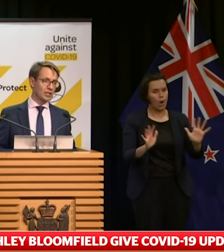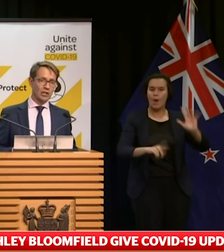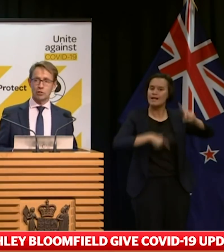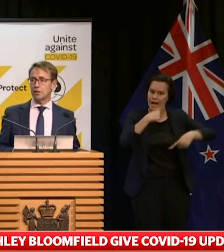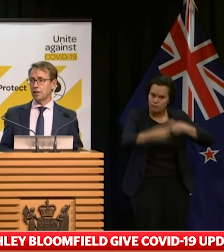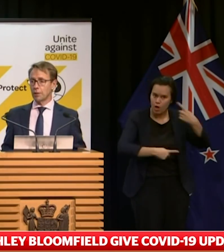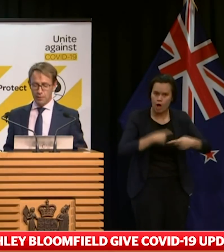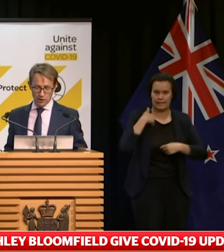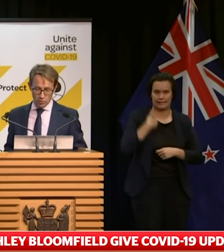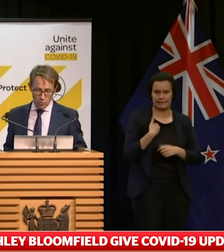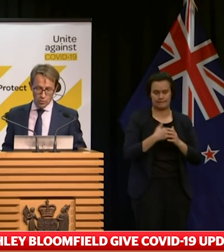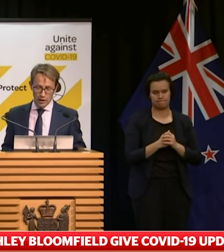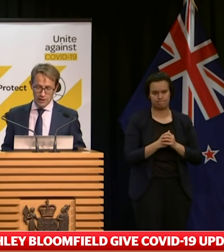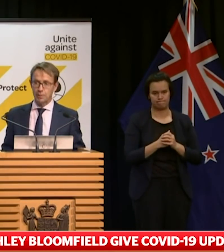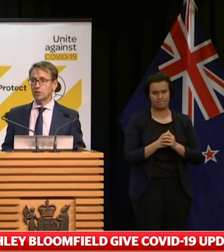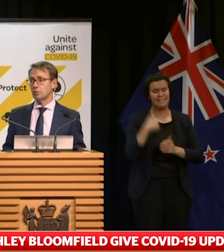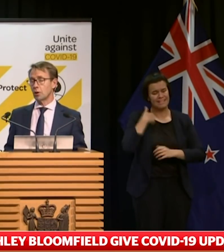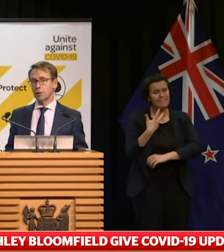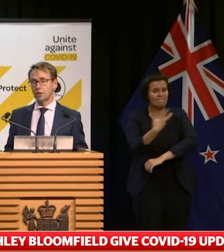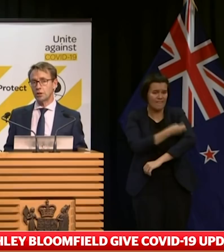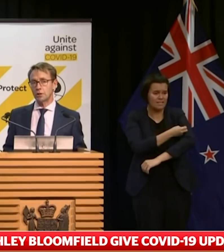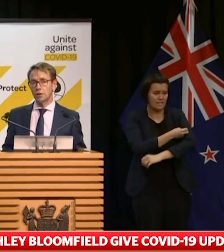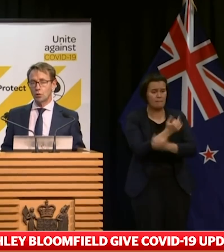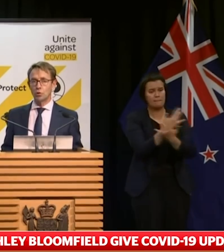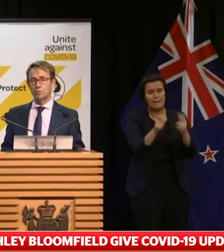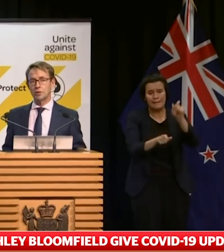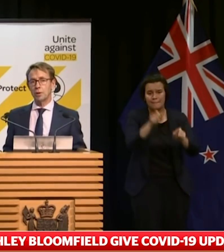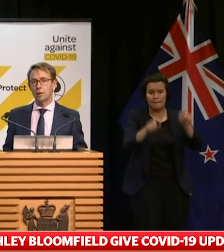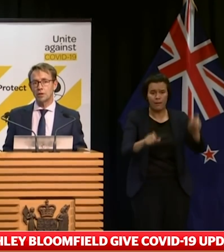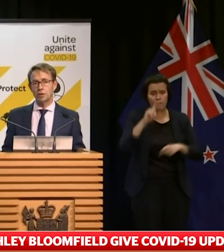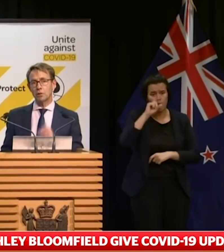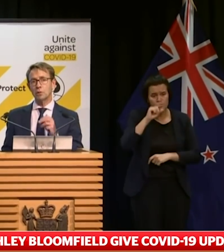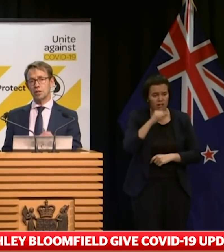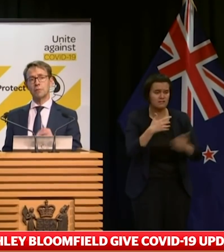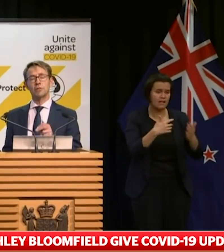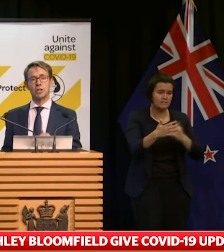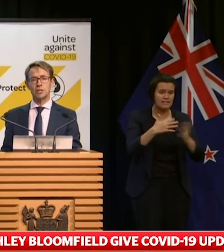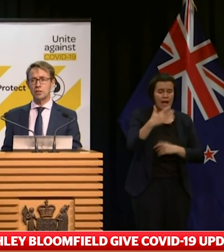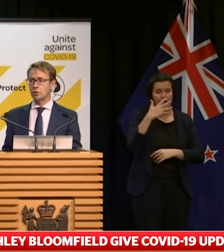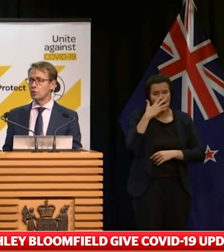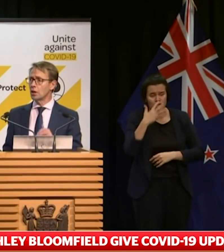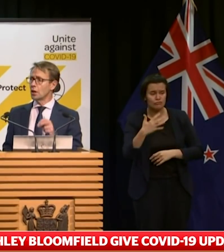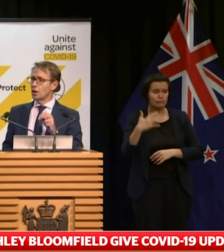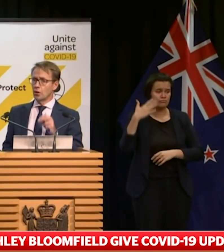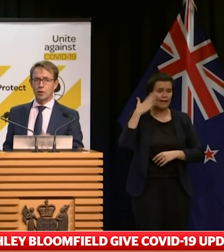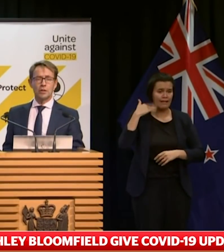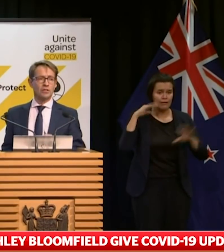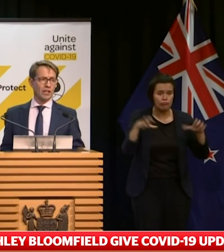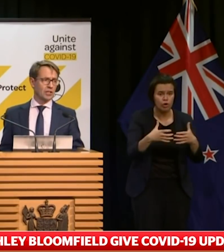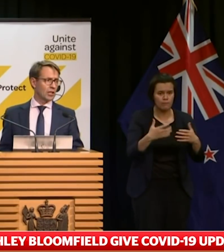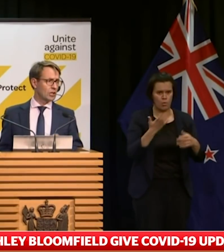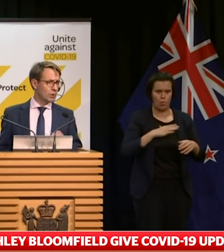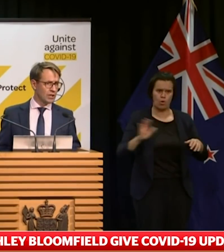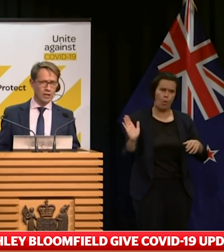need vaccination rates up amongst all aspects of the population, all groups in the population. I really want to emphasise here too, not only